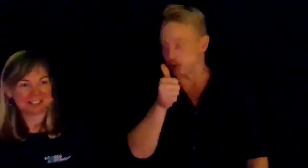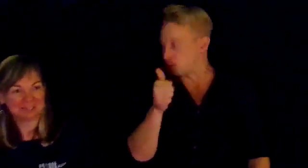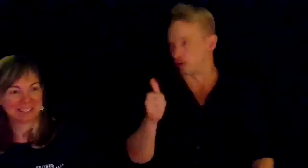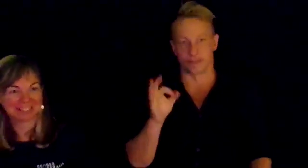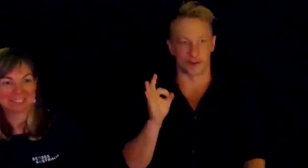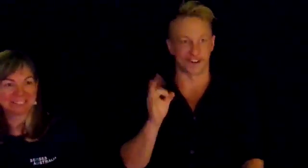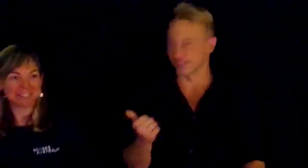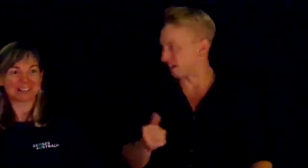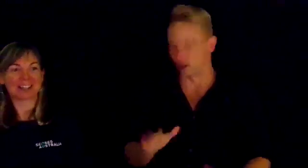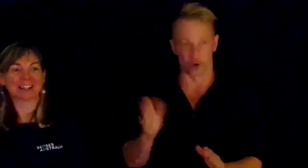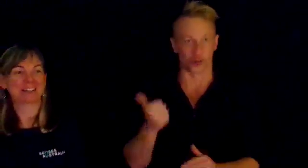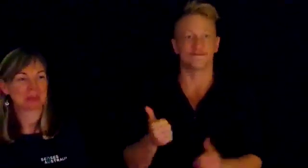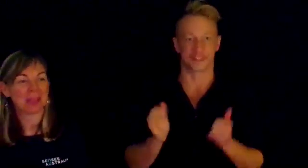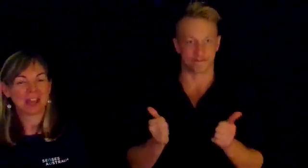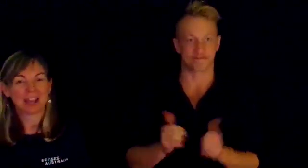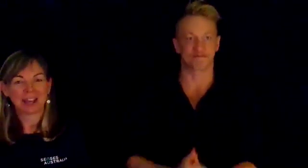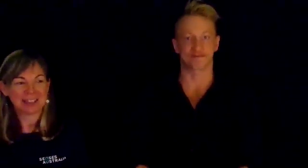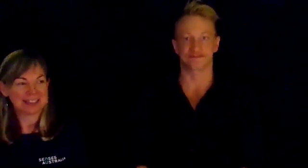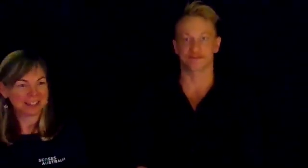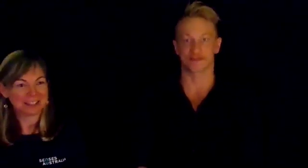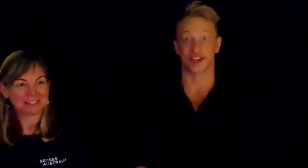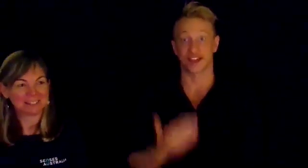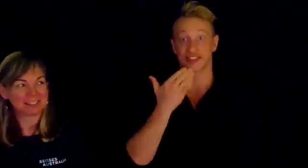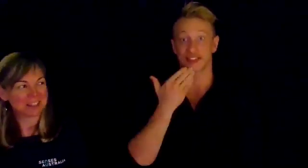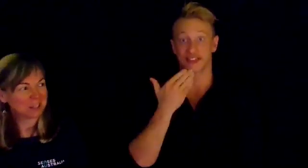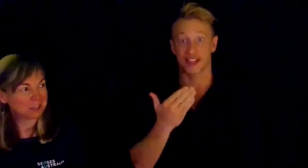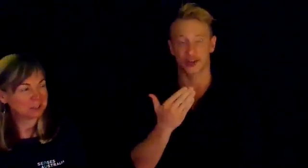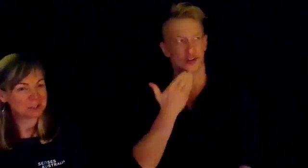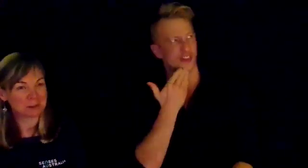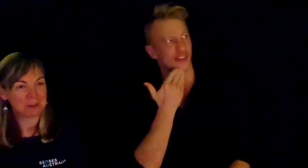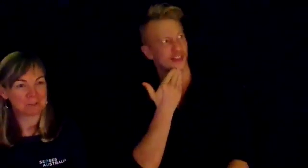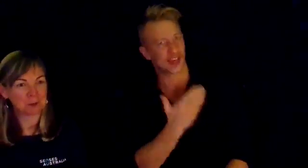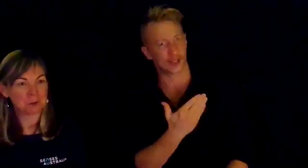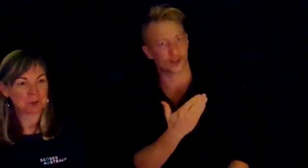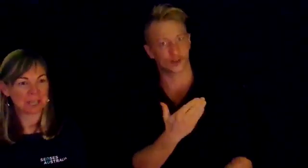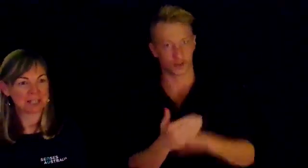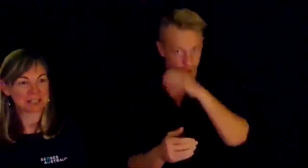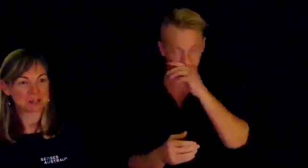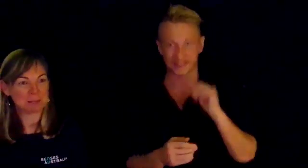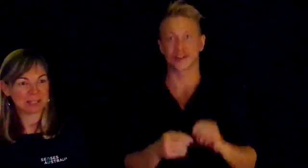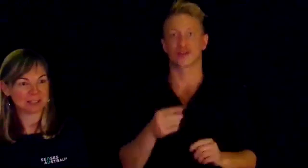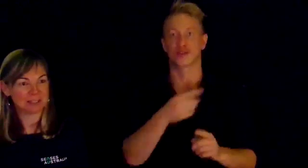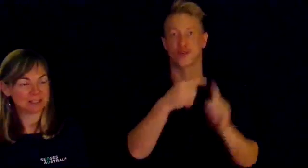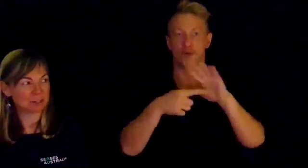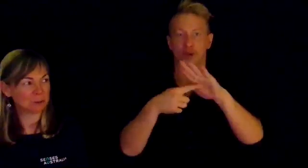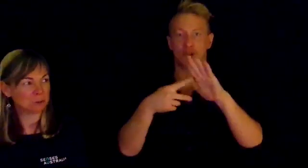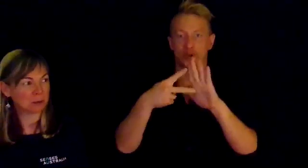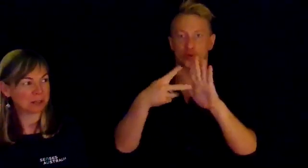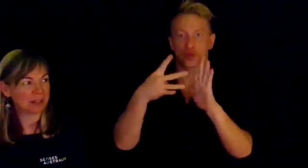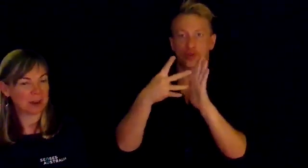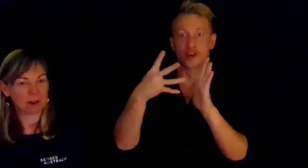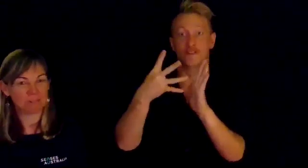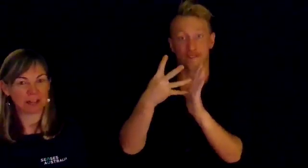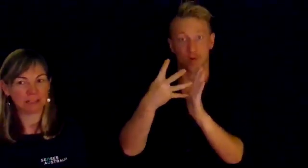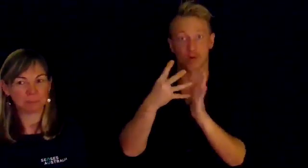You need to. All good. Okay. Thank you. Thank you to our 4 guest speakers who